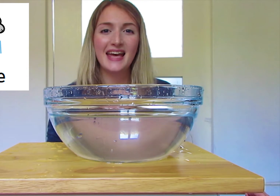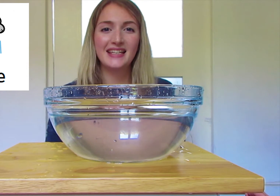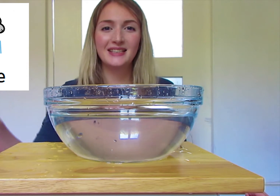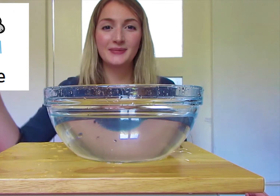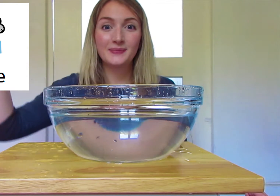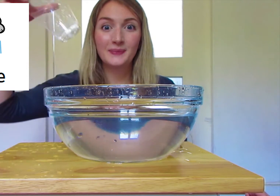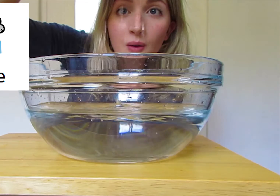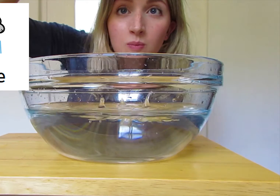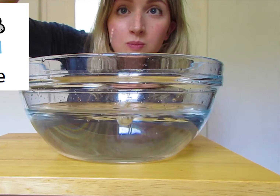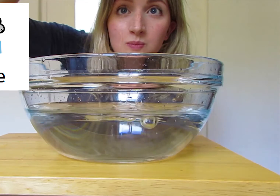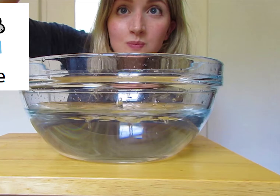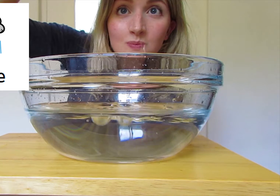again.